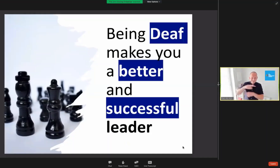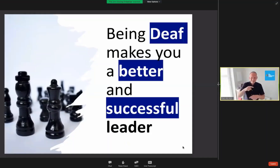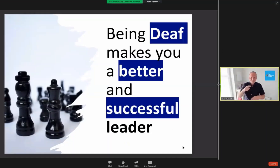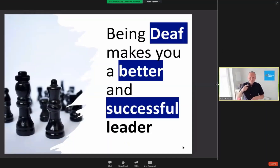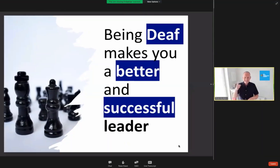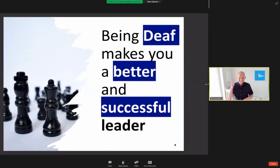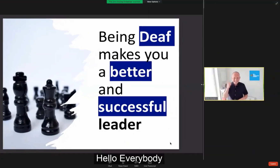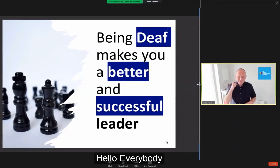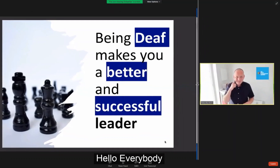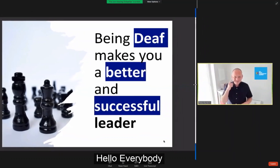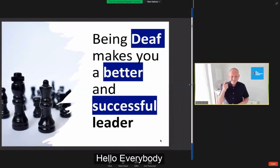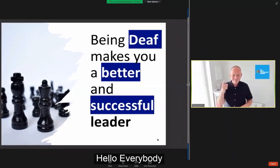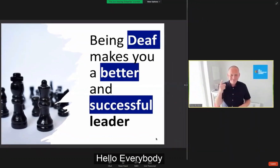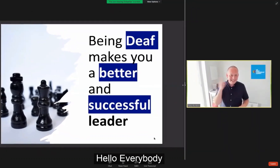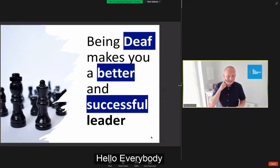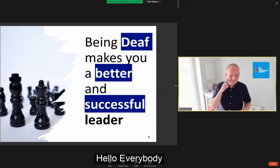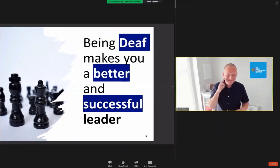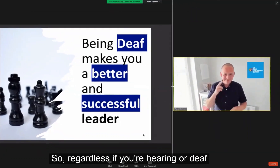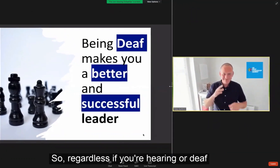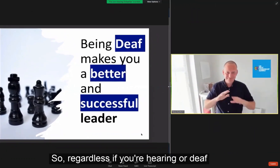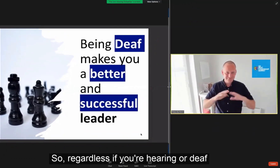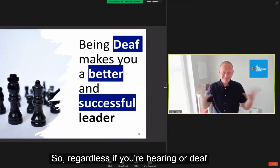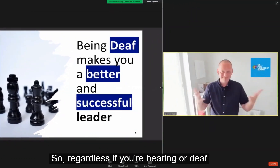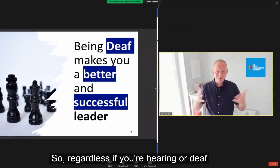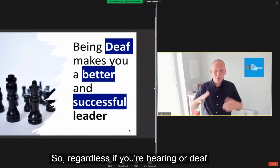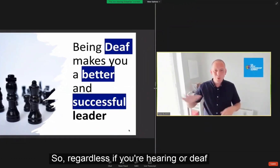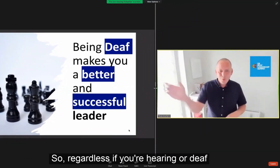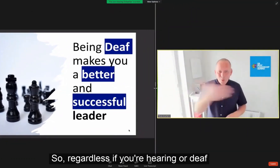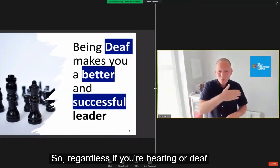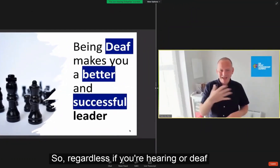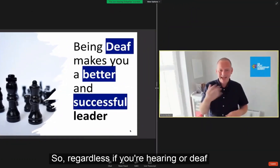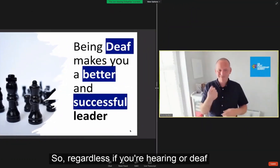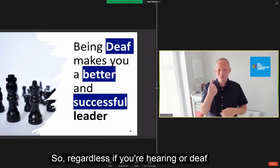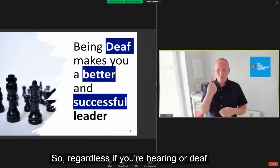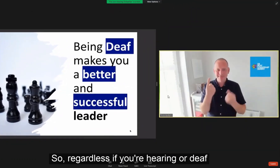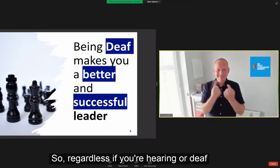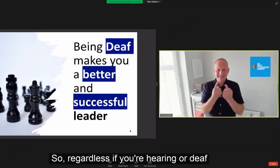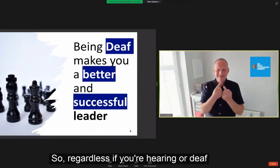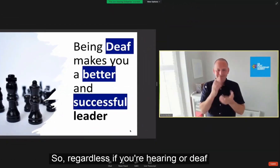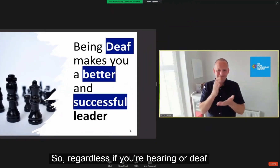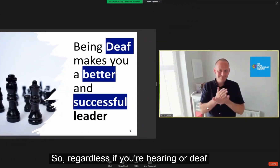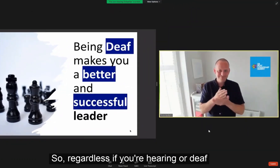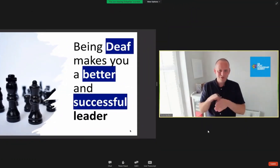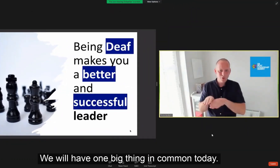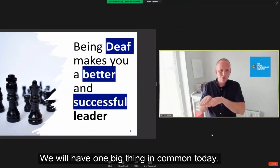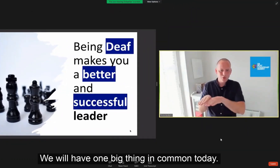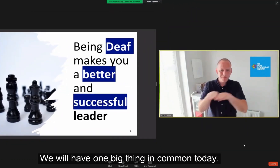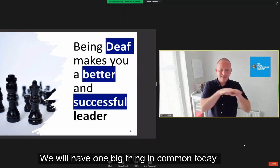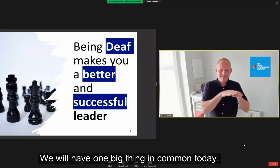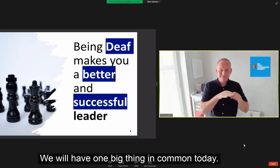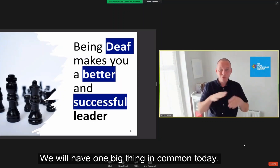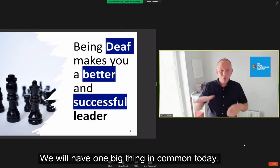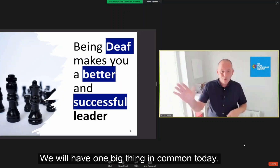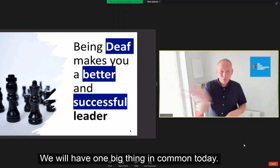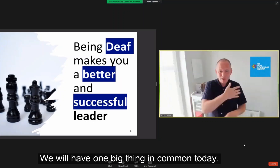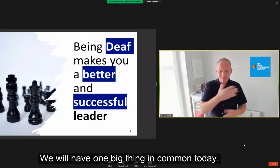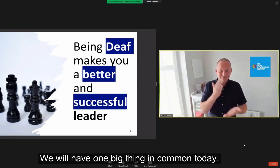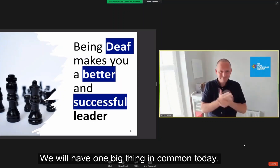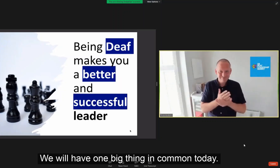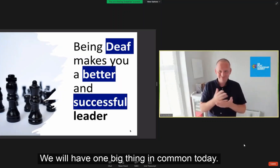Hello, everybody. So regardless of if you're hearing or deaf, we all have one thing in common today,